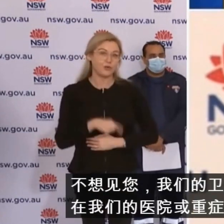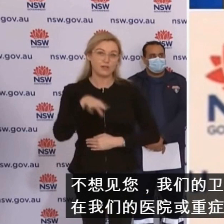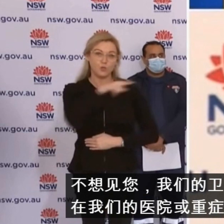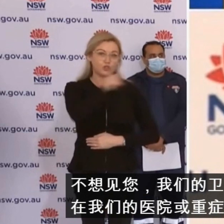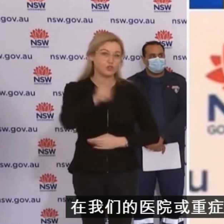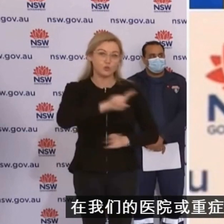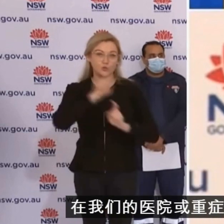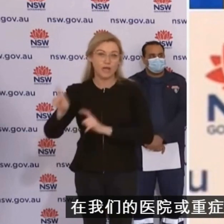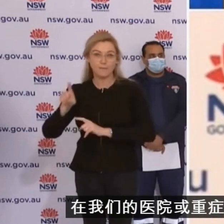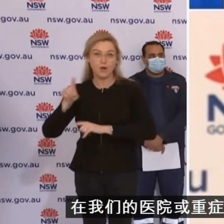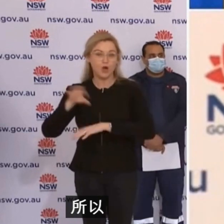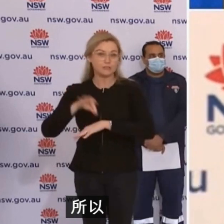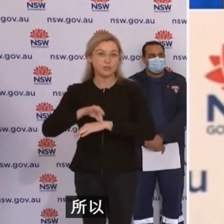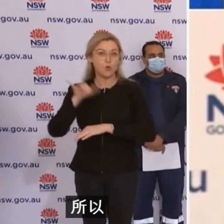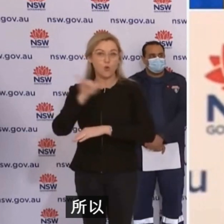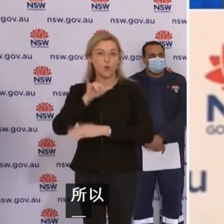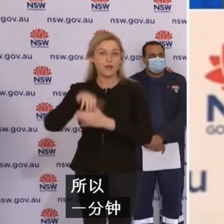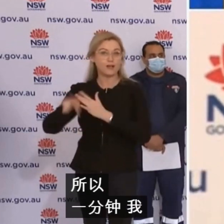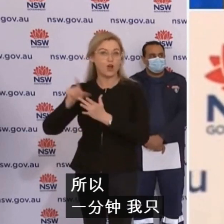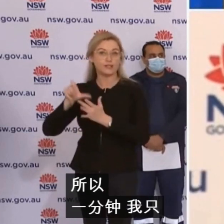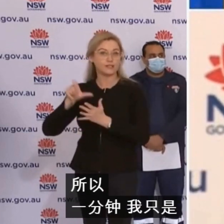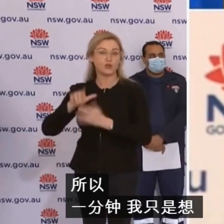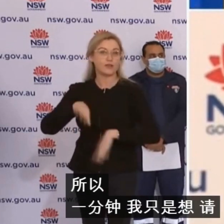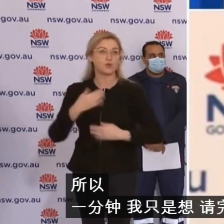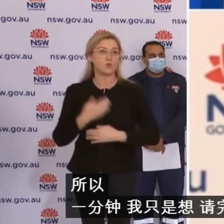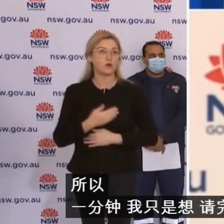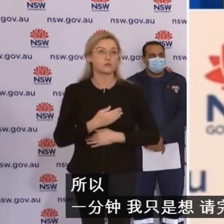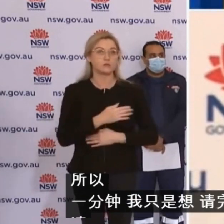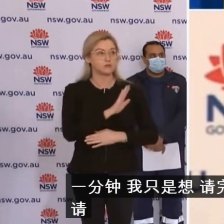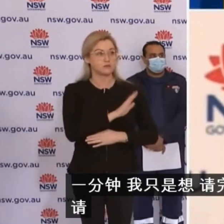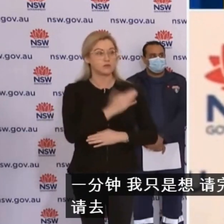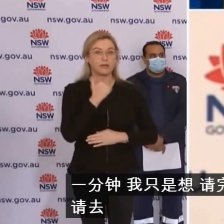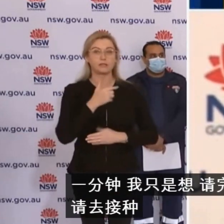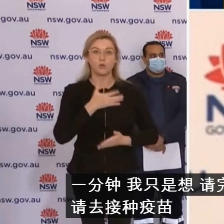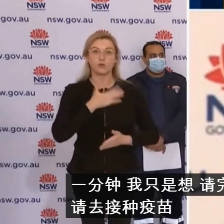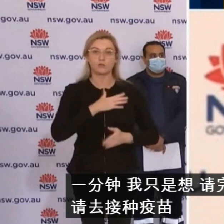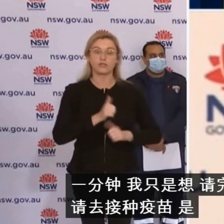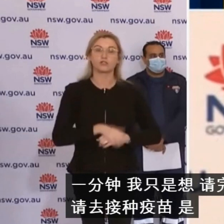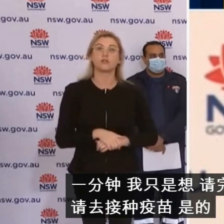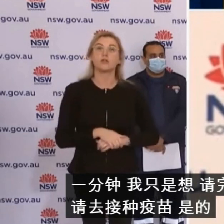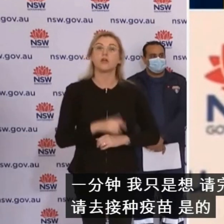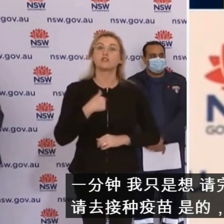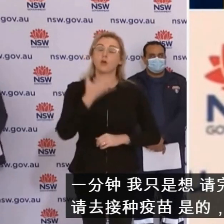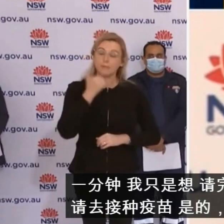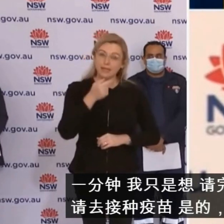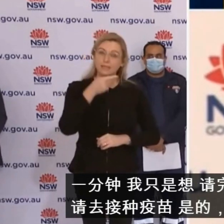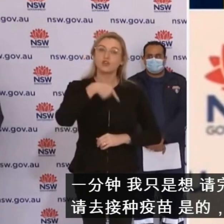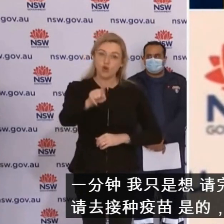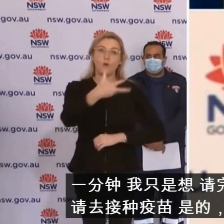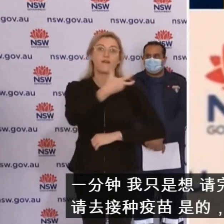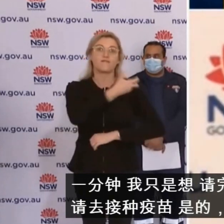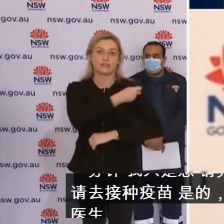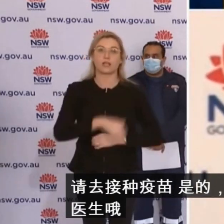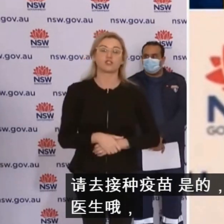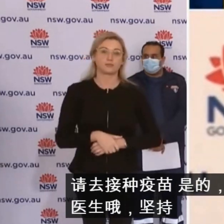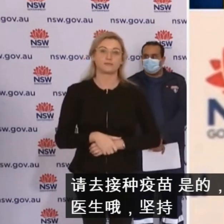hospitals or in our ICUs. Can I just finish, please? So please go and get vaccinated. Yes. Can